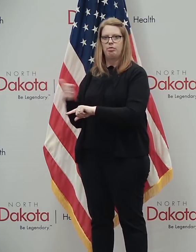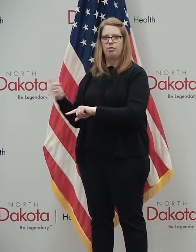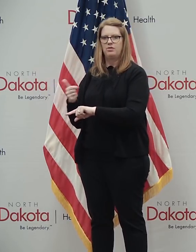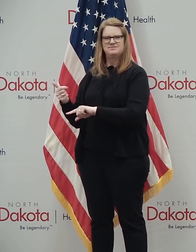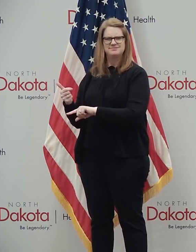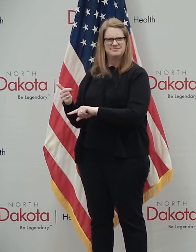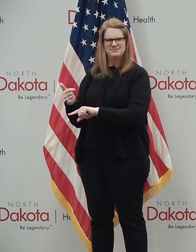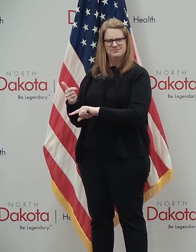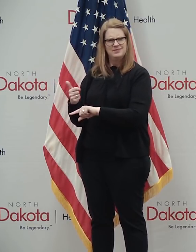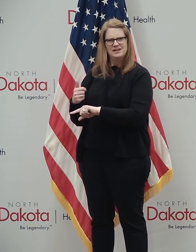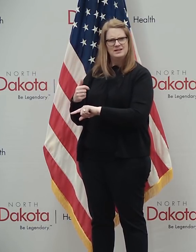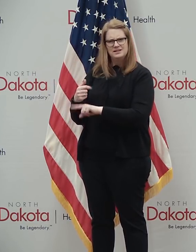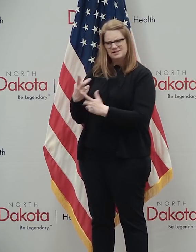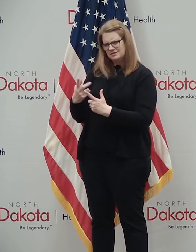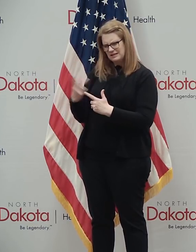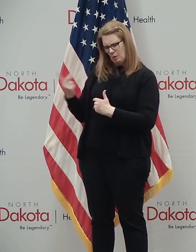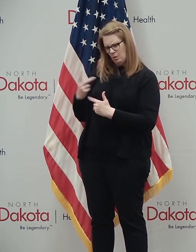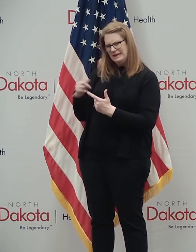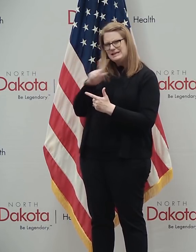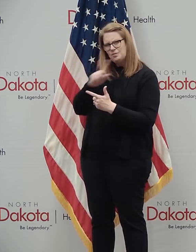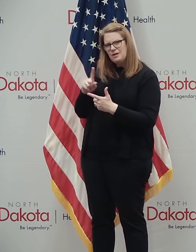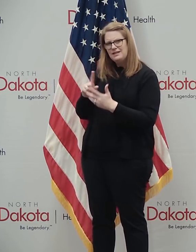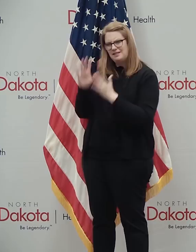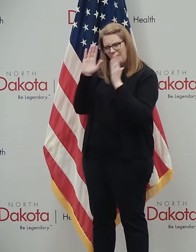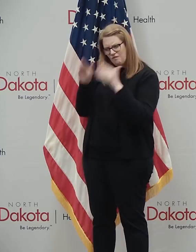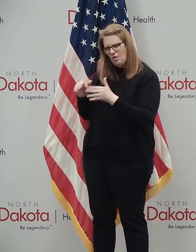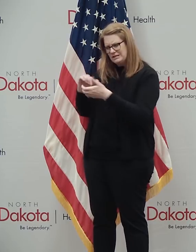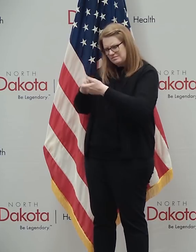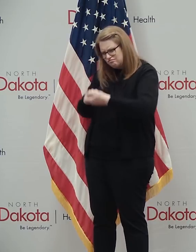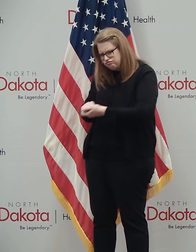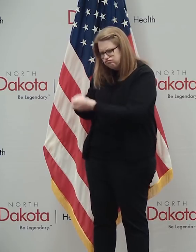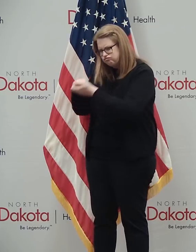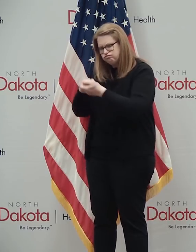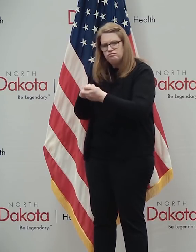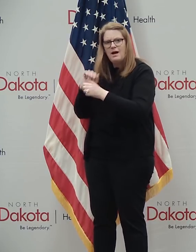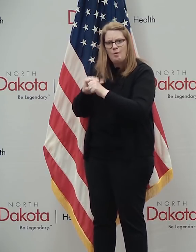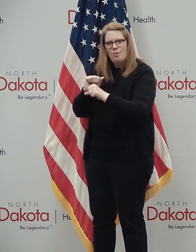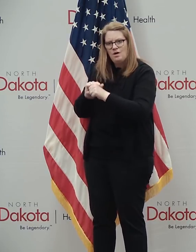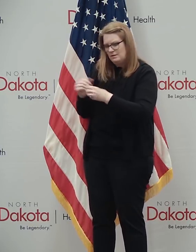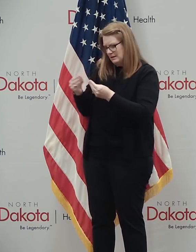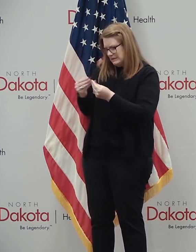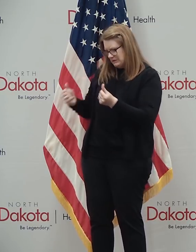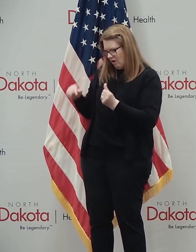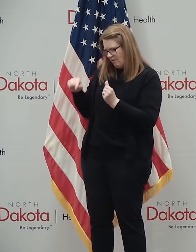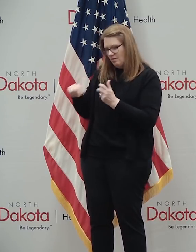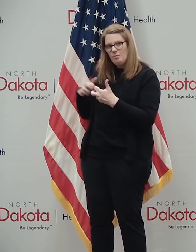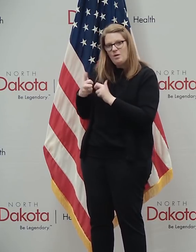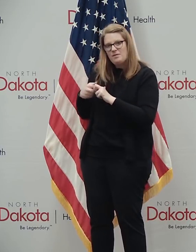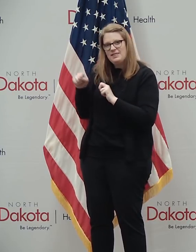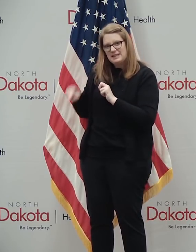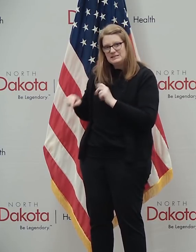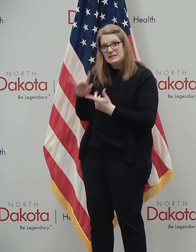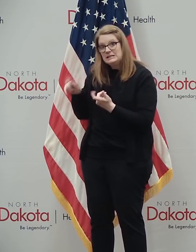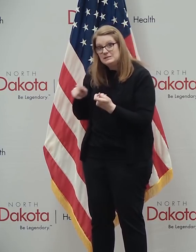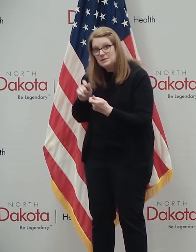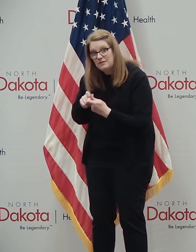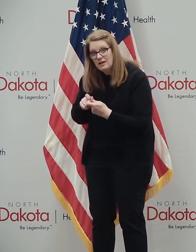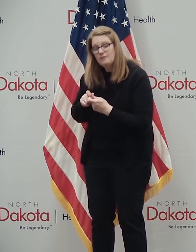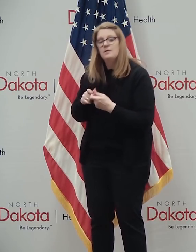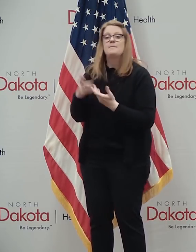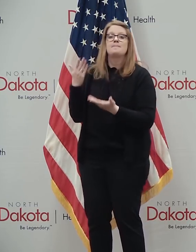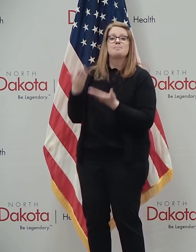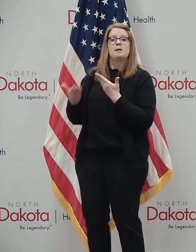way to work even more closely together to solve this problem, particularly when we may have people that